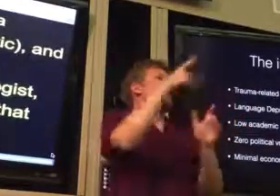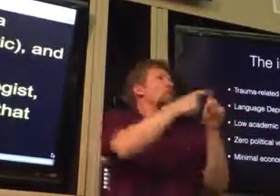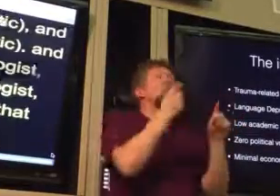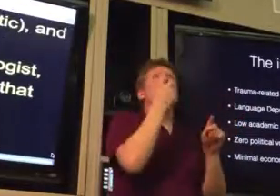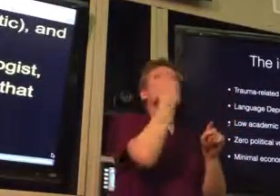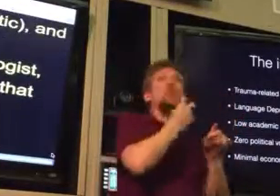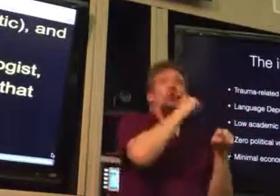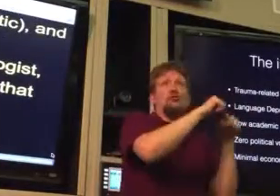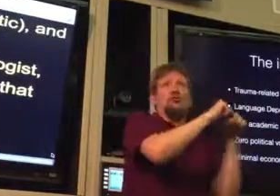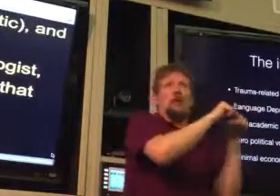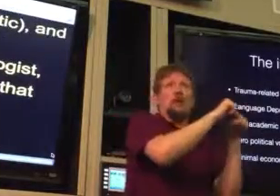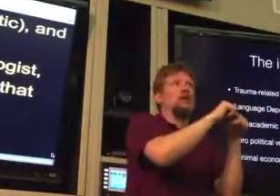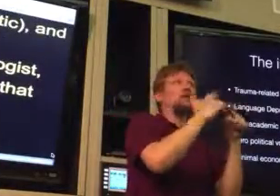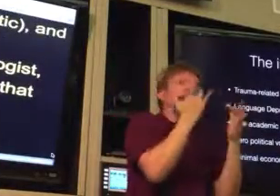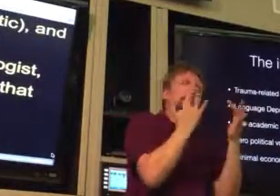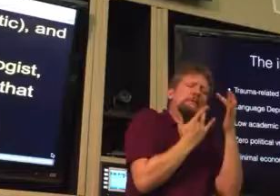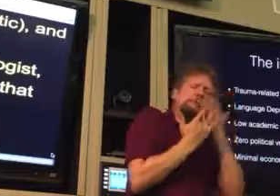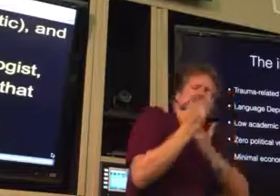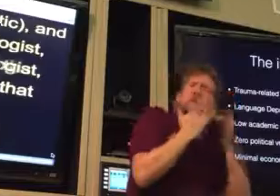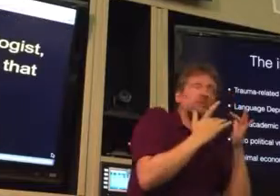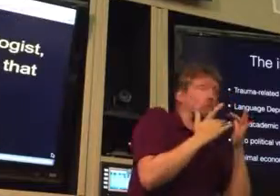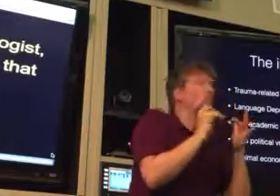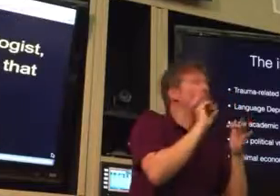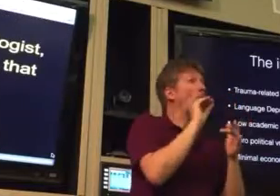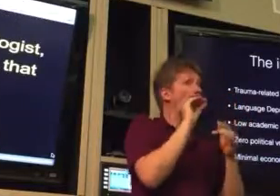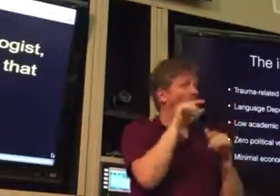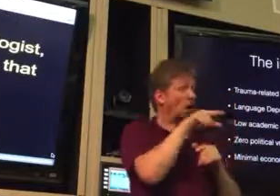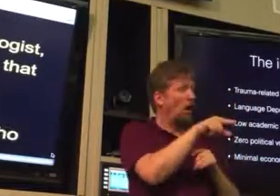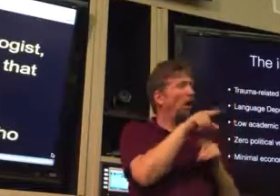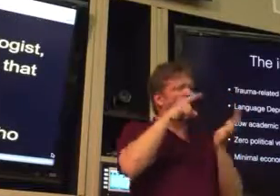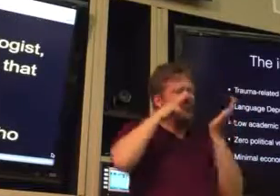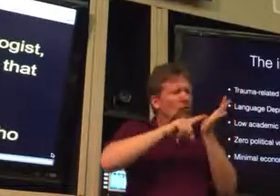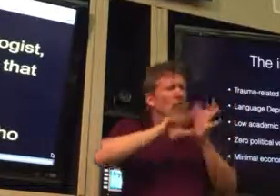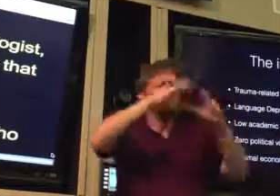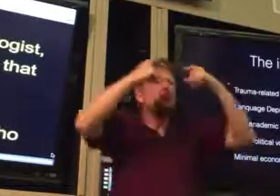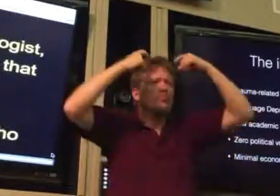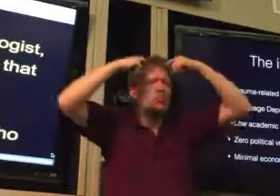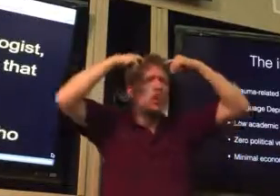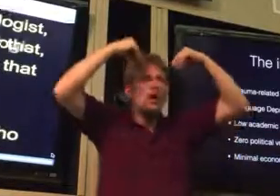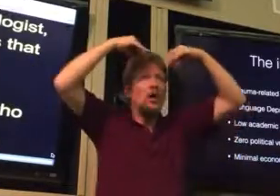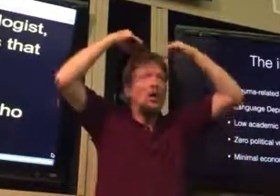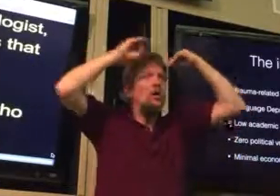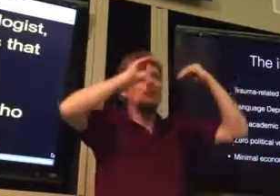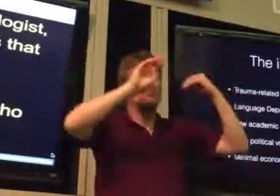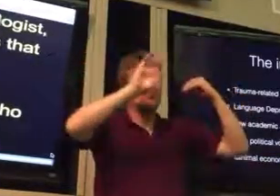and people who grow up in language deprivation. For example, when you try to teach them to speak in lip reading,